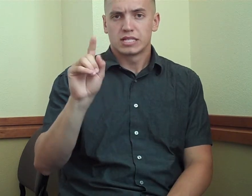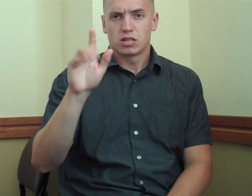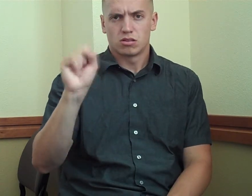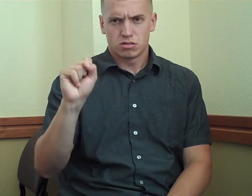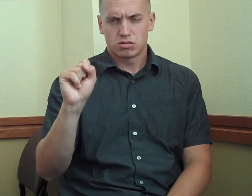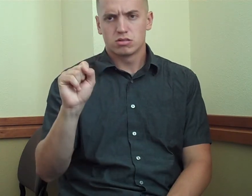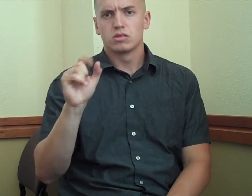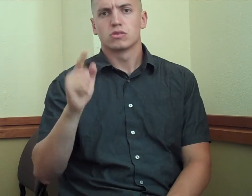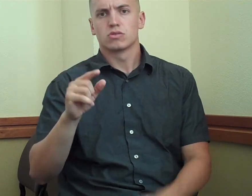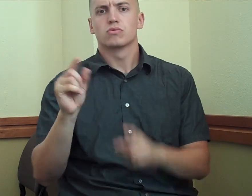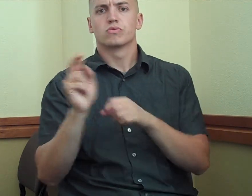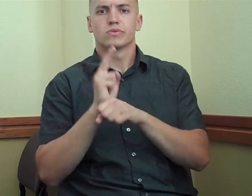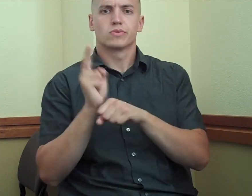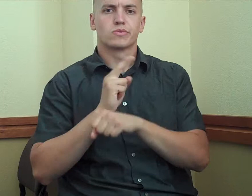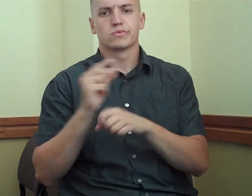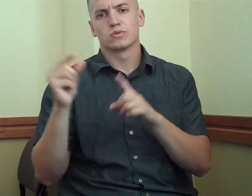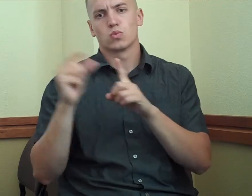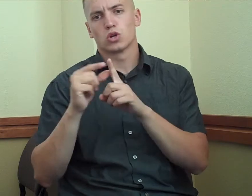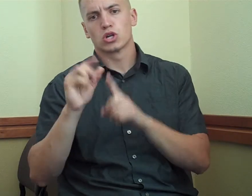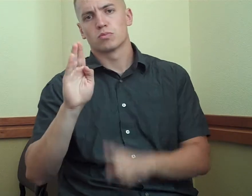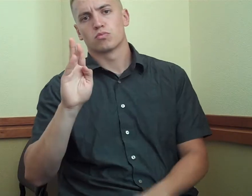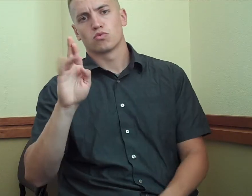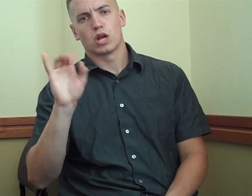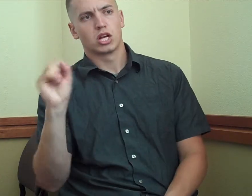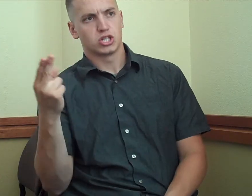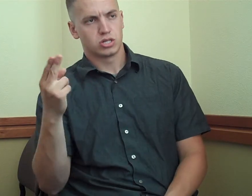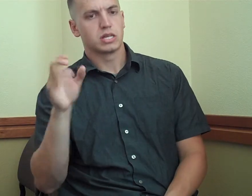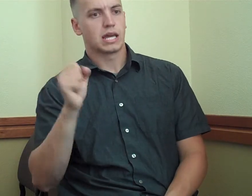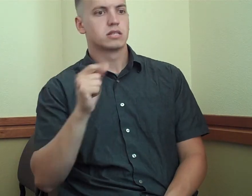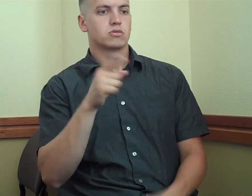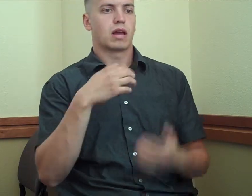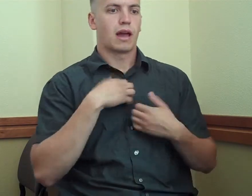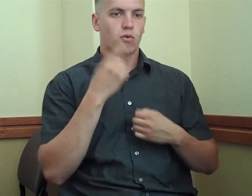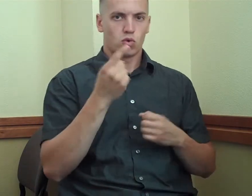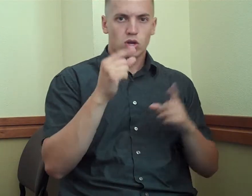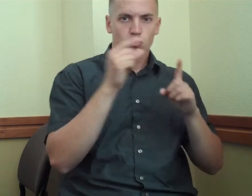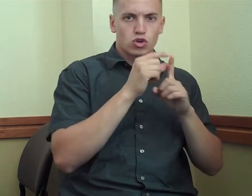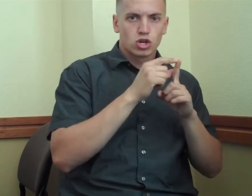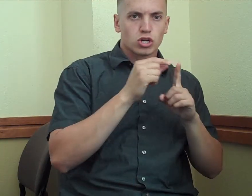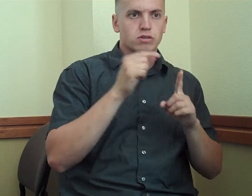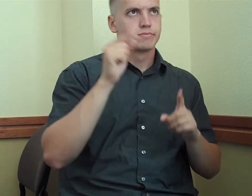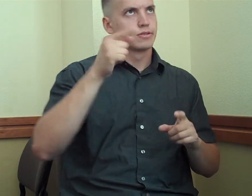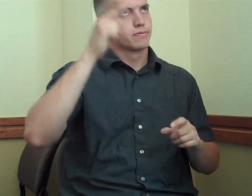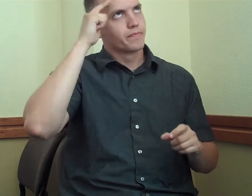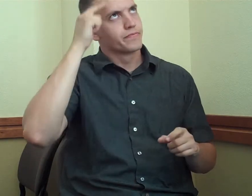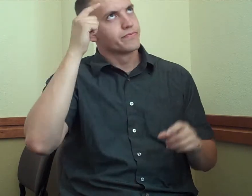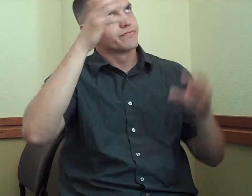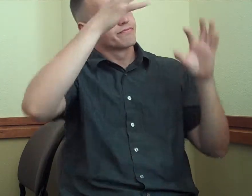did. I thought about another word and connected it. Would you turn and tell someone what you saw me do while I write the words up